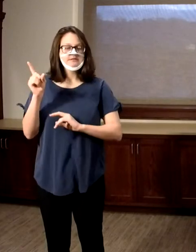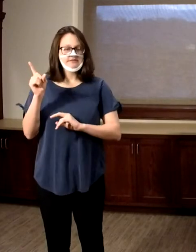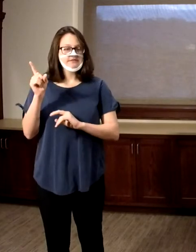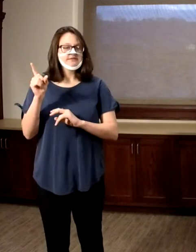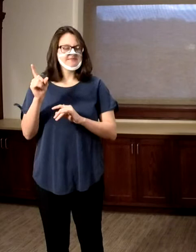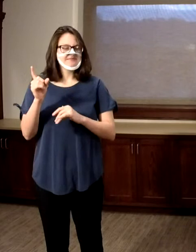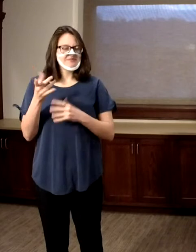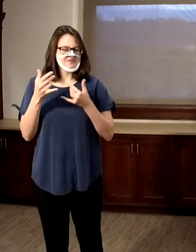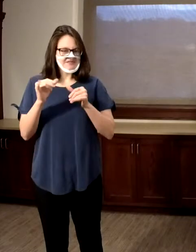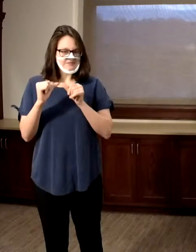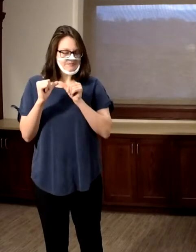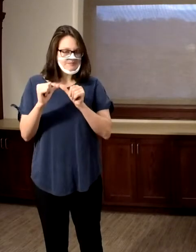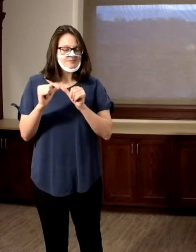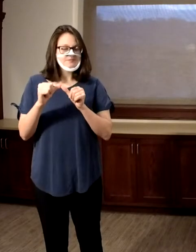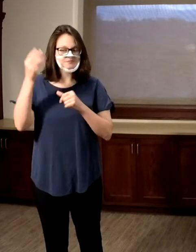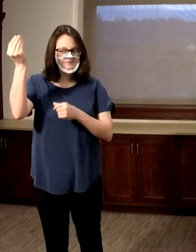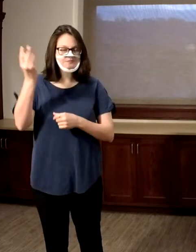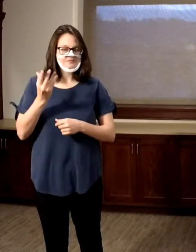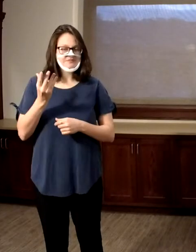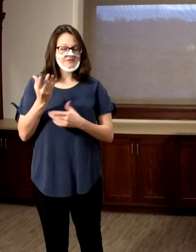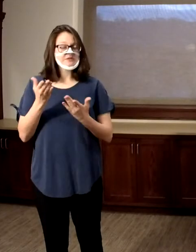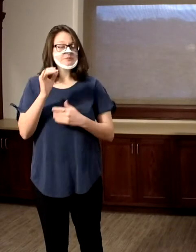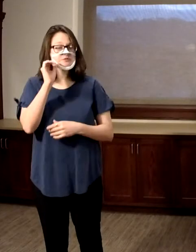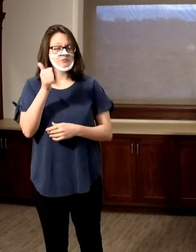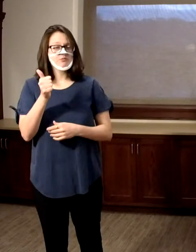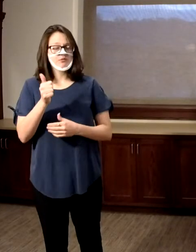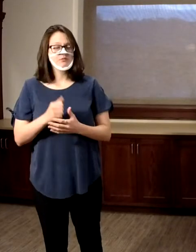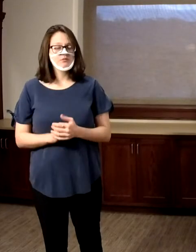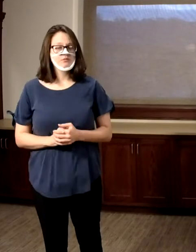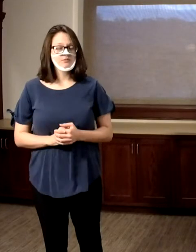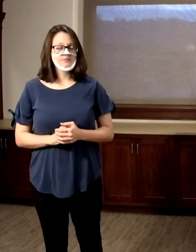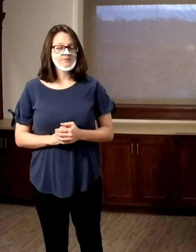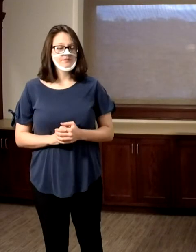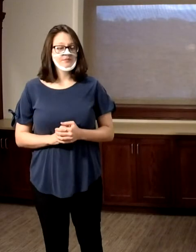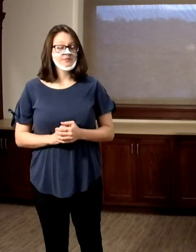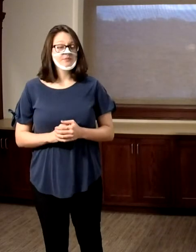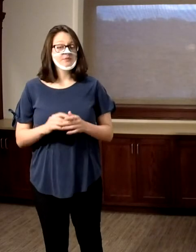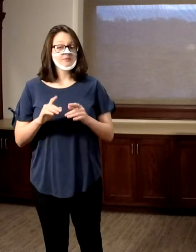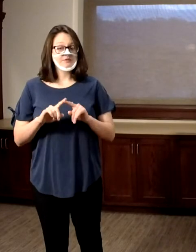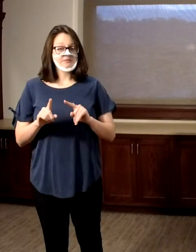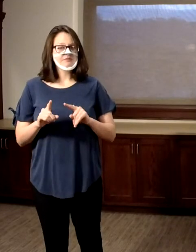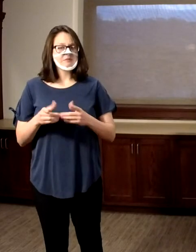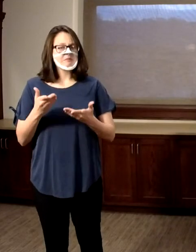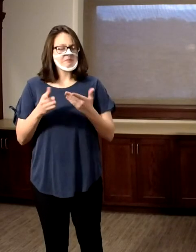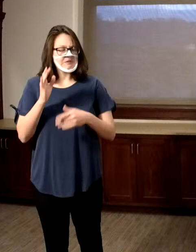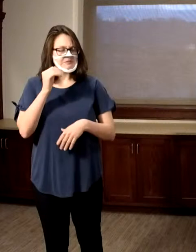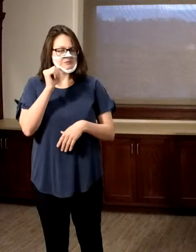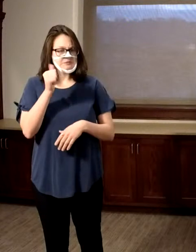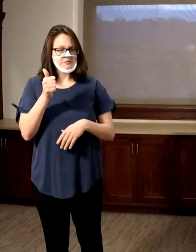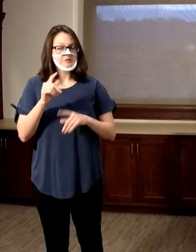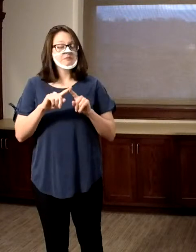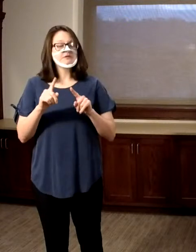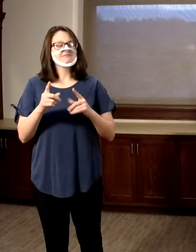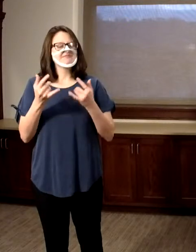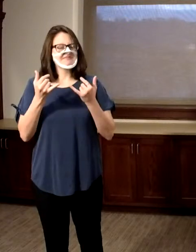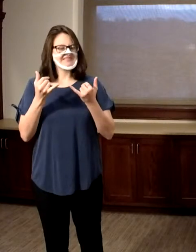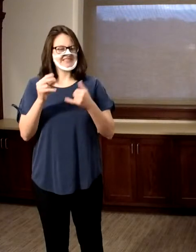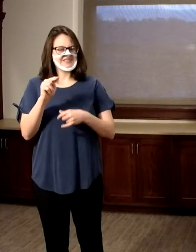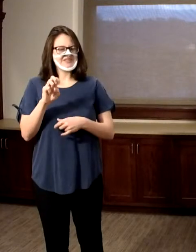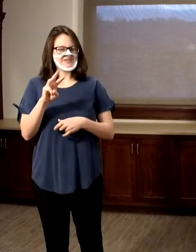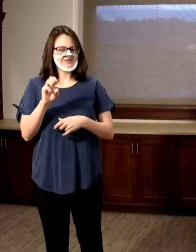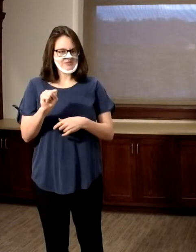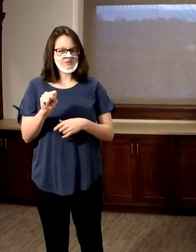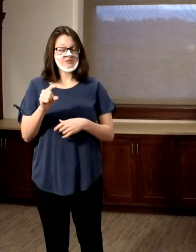coming most likely tomorrow at some point. But obviously the news that has broken this afternoon about Governor Wolf testing